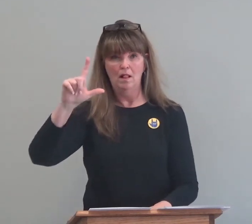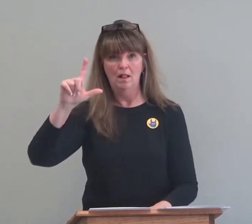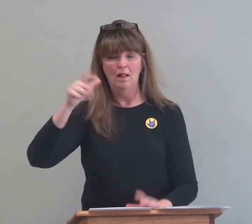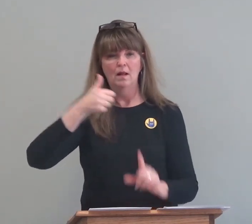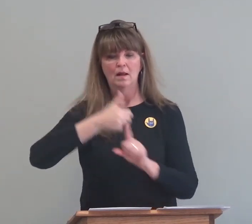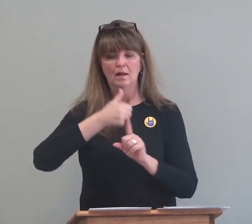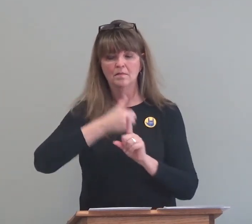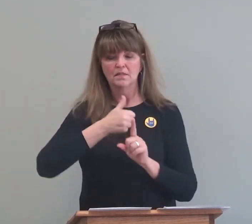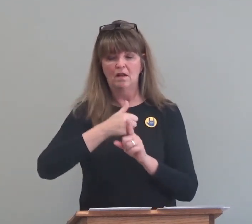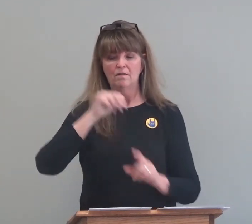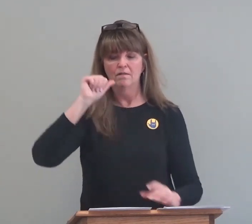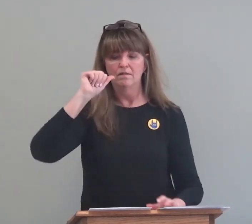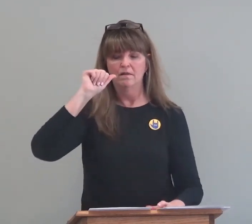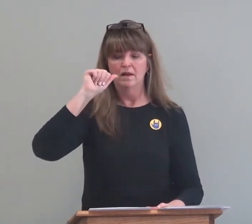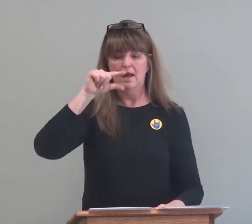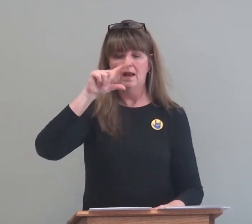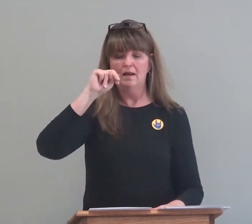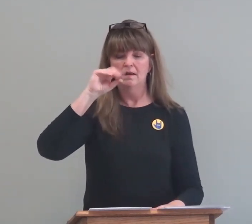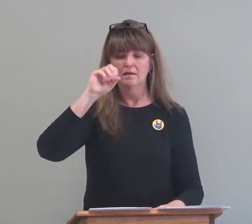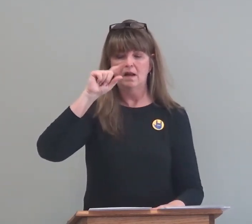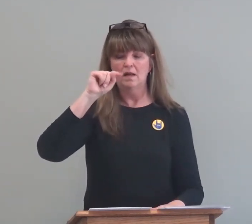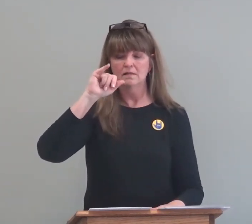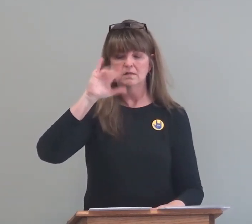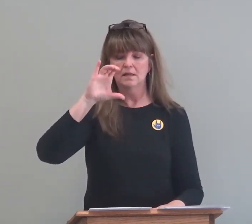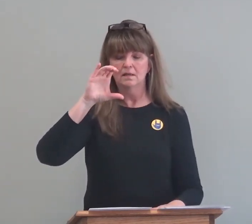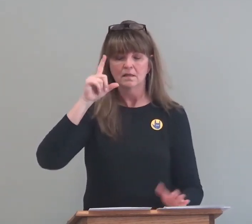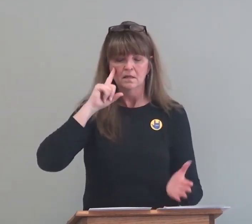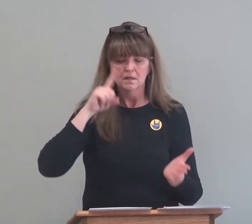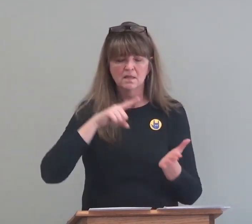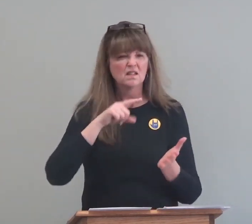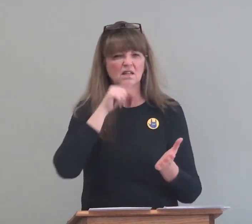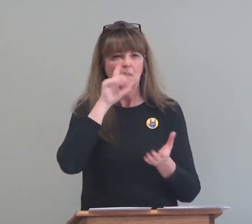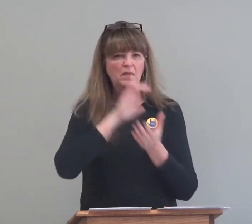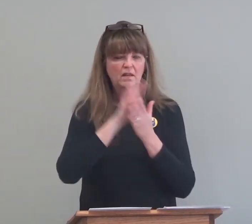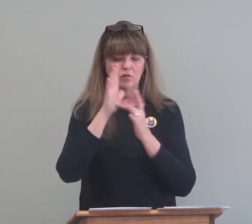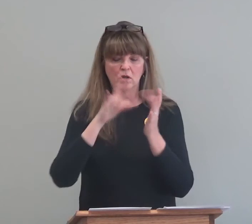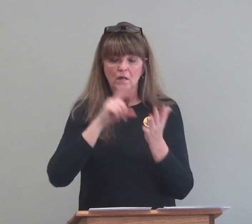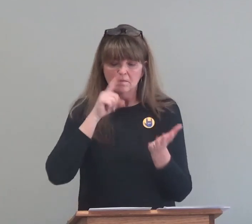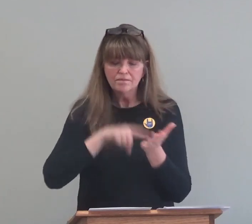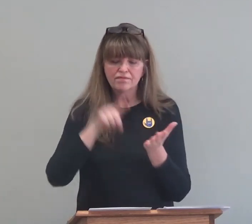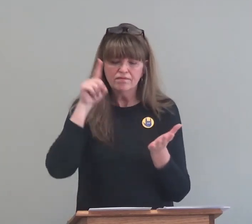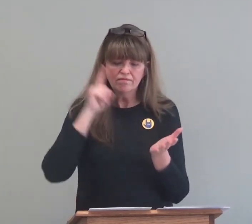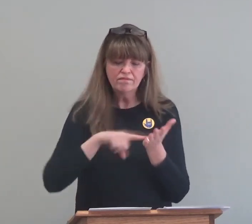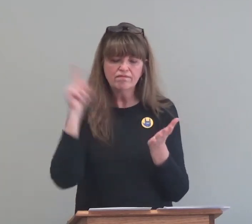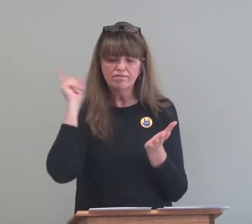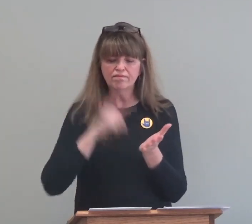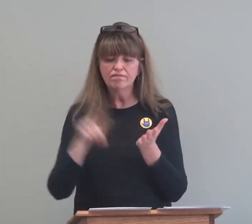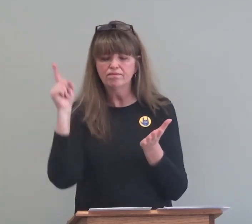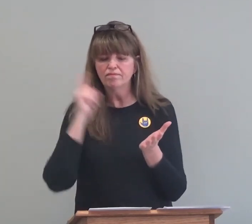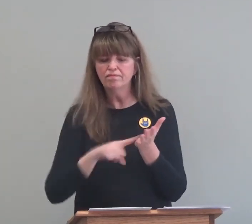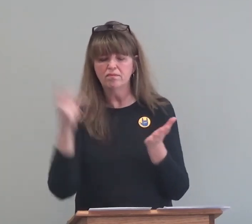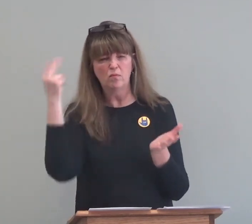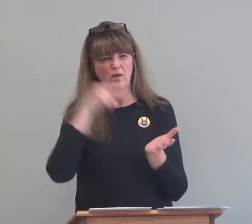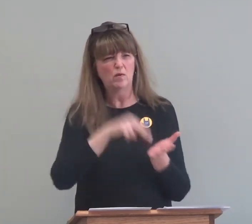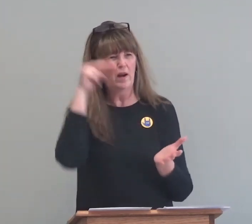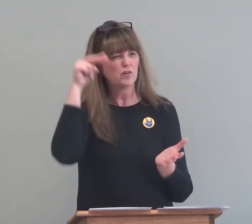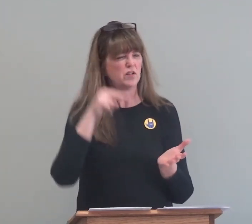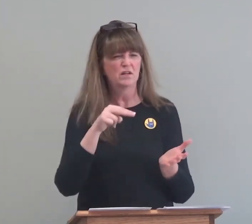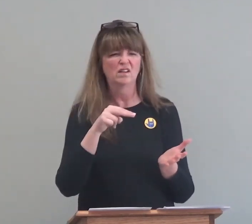dedicated his life to Christ from then on out. Now, Josh McDowell was an agnostic. That means he wasn't really a believer, and he